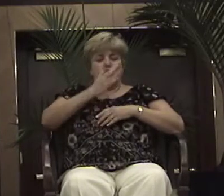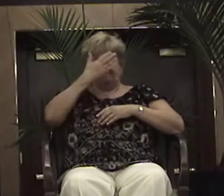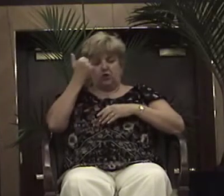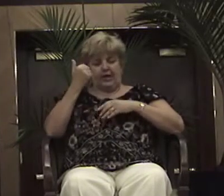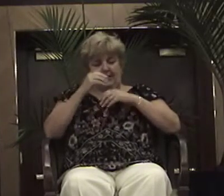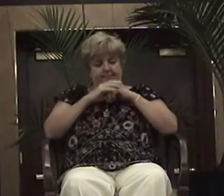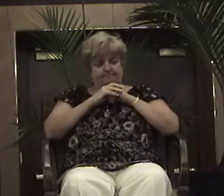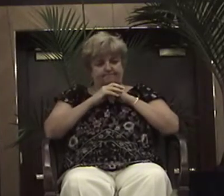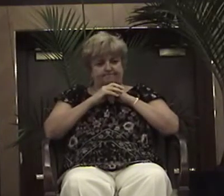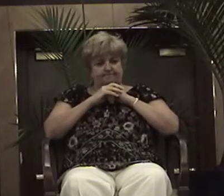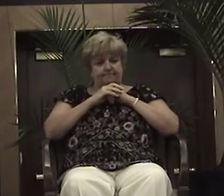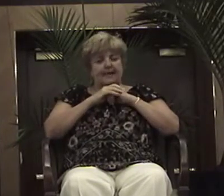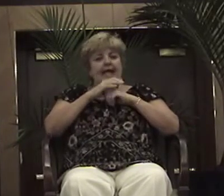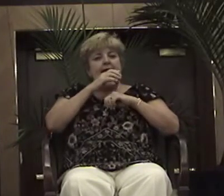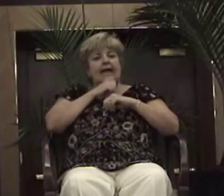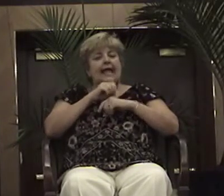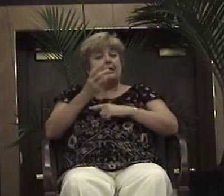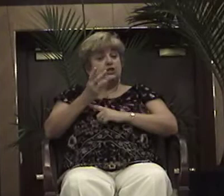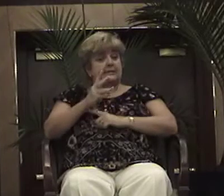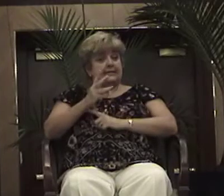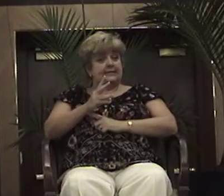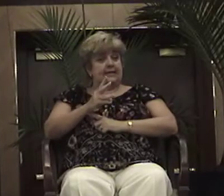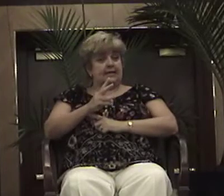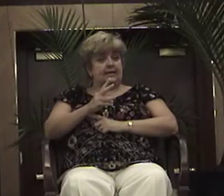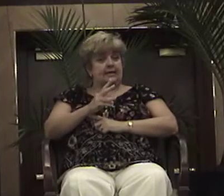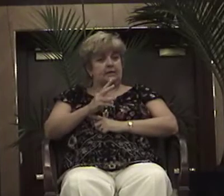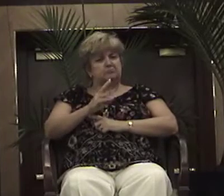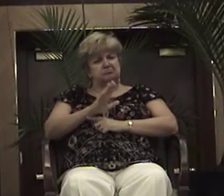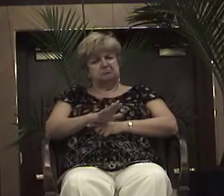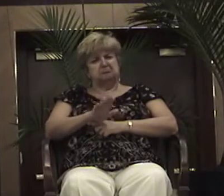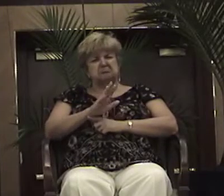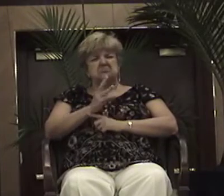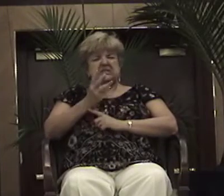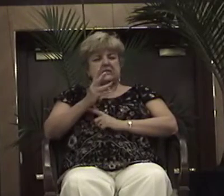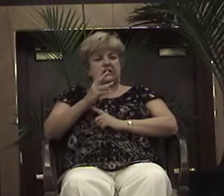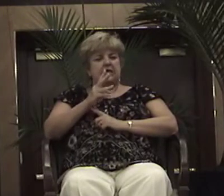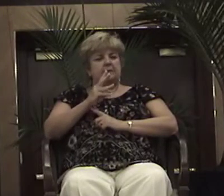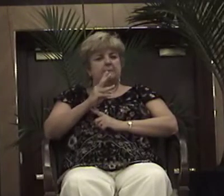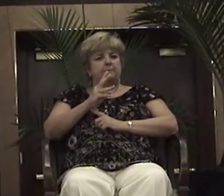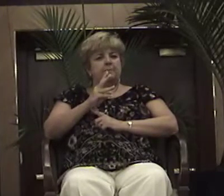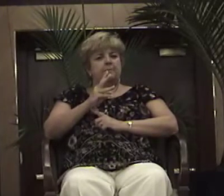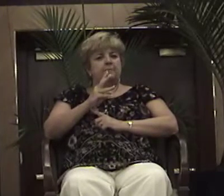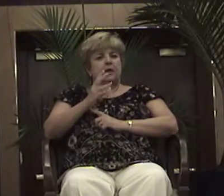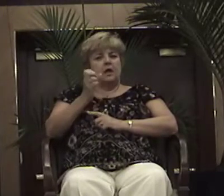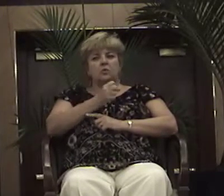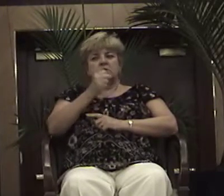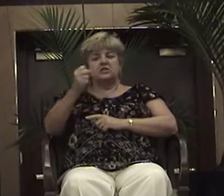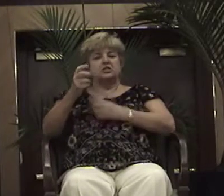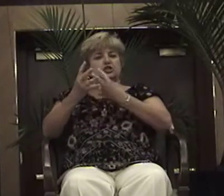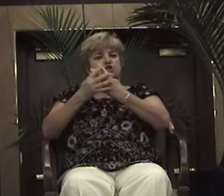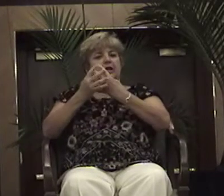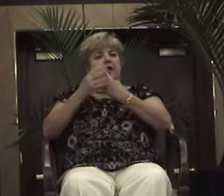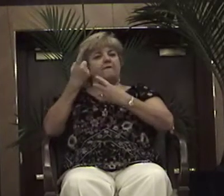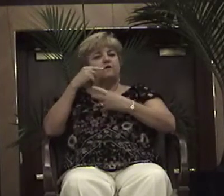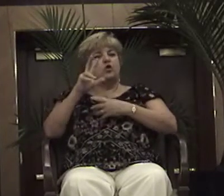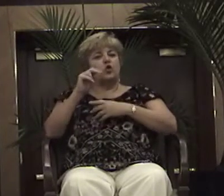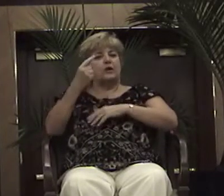When I was 16, just over 16 years of age, I was put in jail for 30 days for car theft and impaired